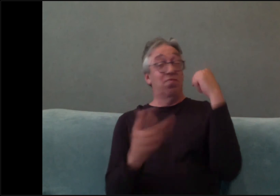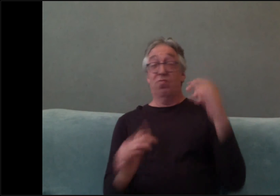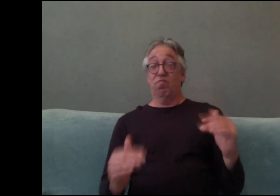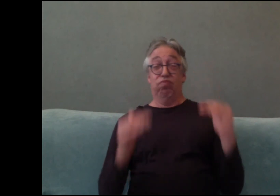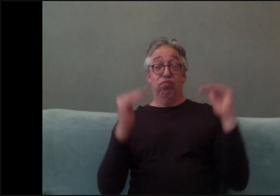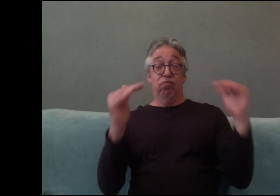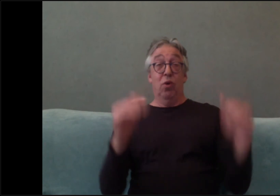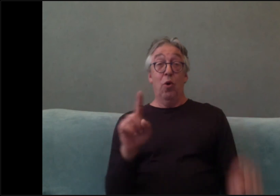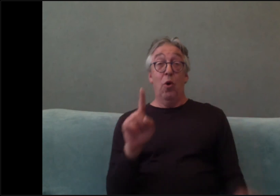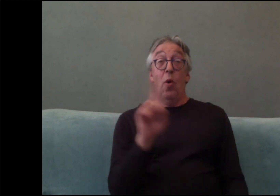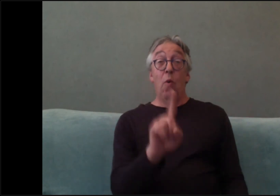110 million people, or